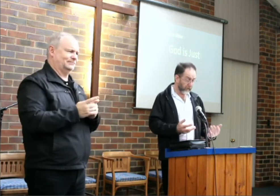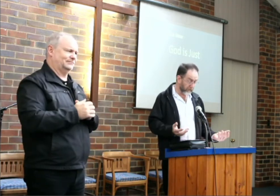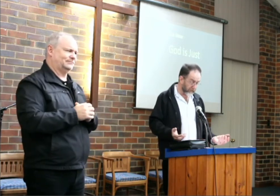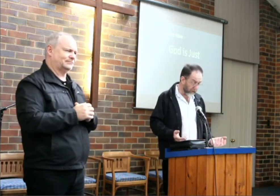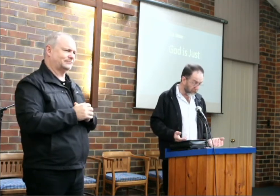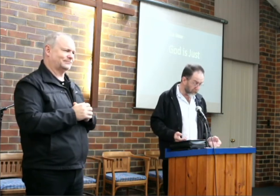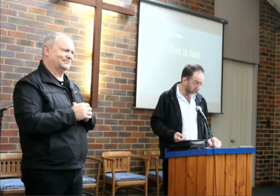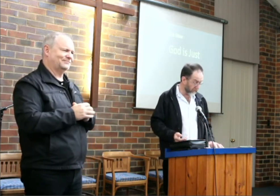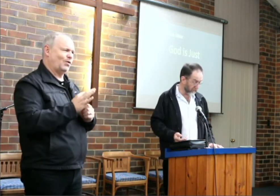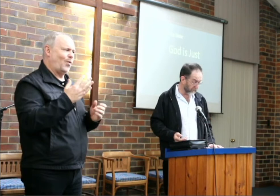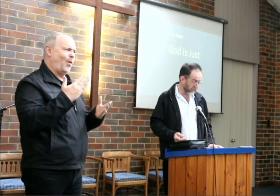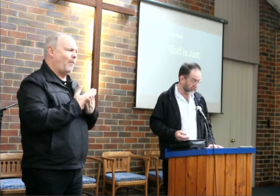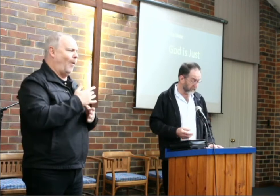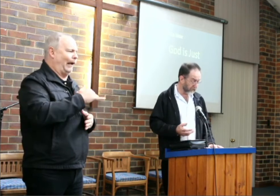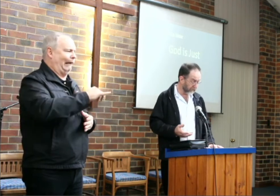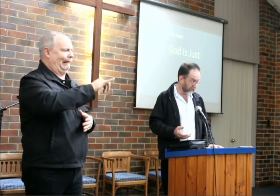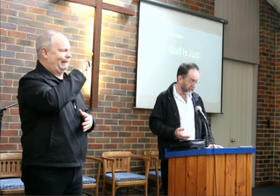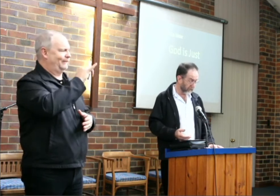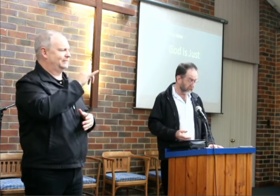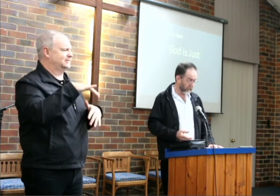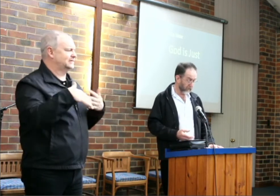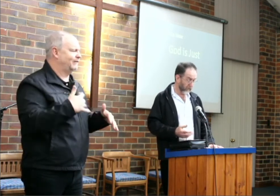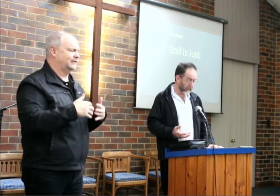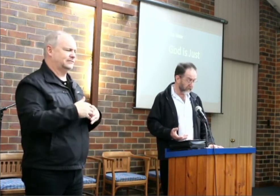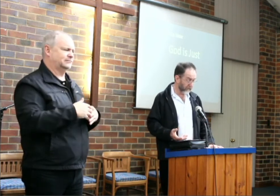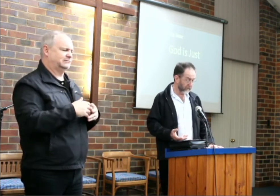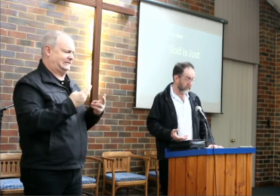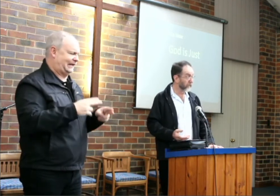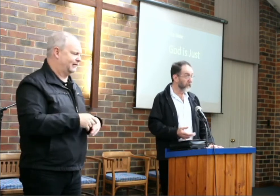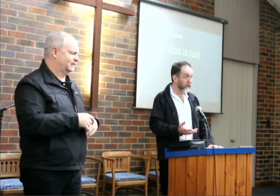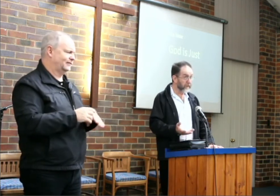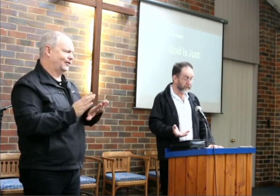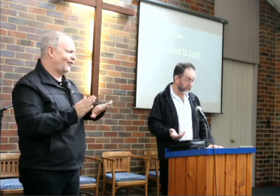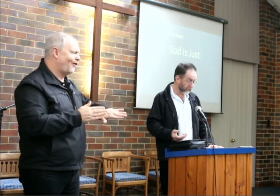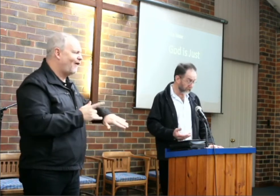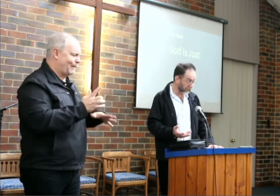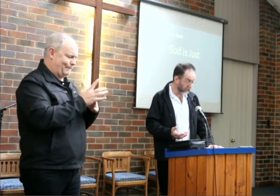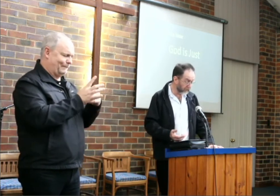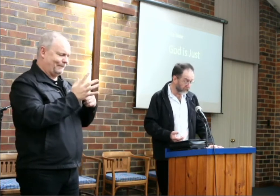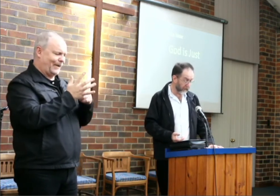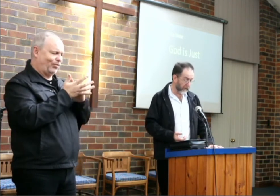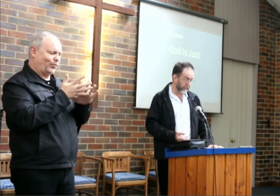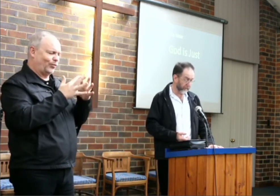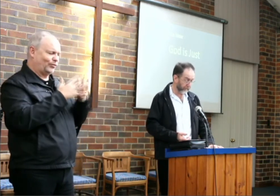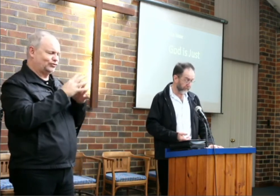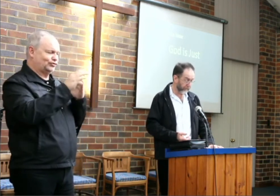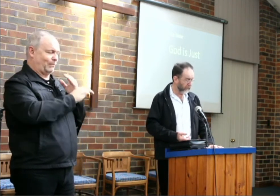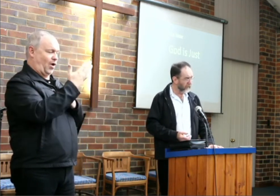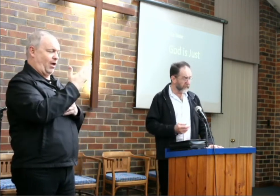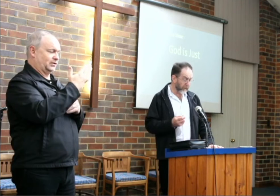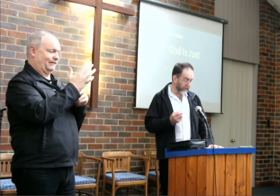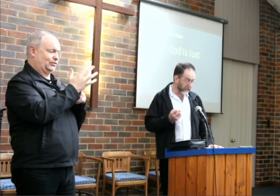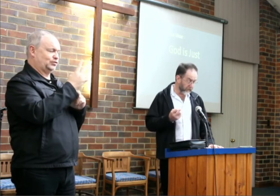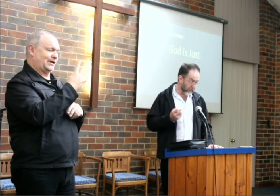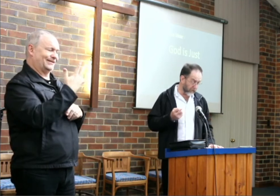so there is no more evil, suffering, or death. We find that in Matthew chapter 19:28.